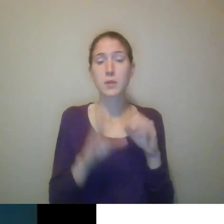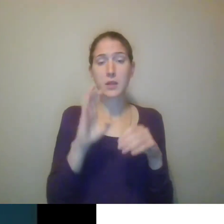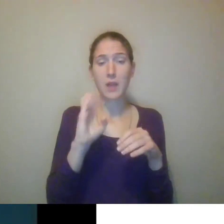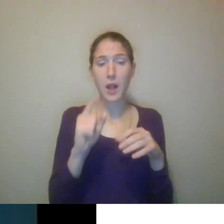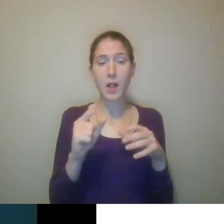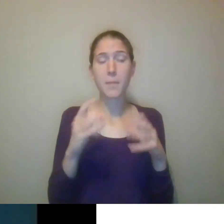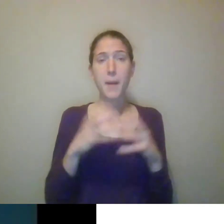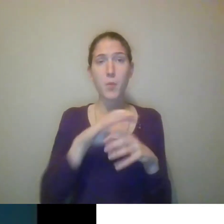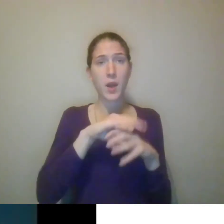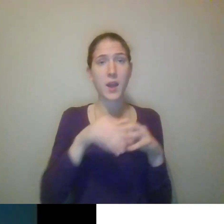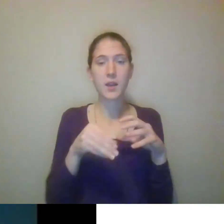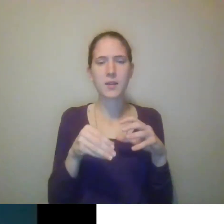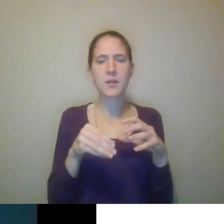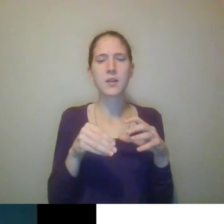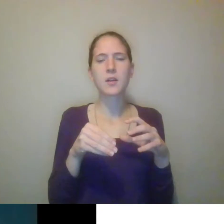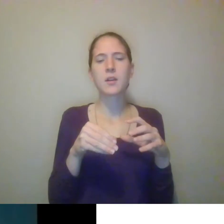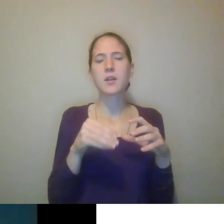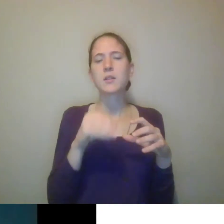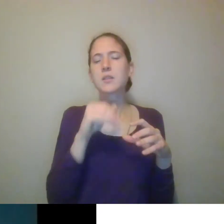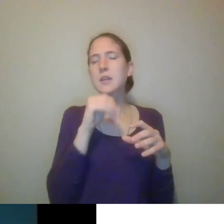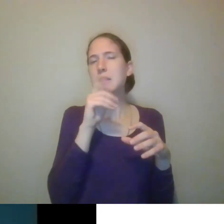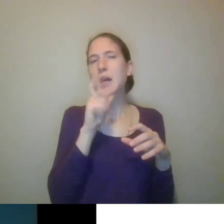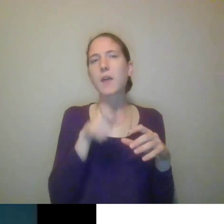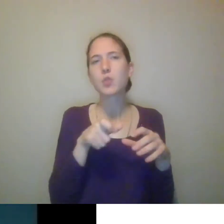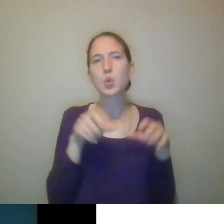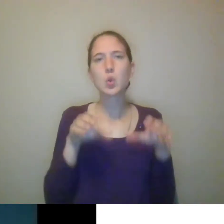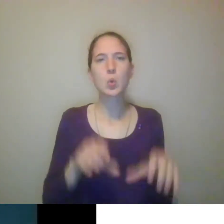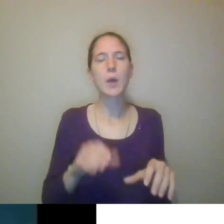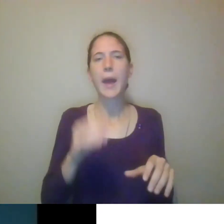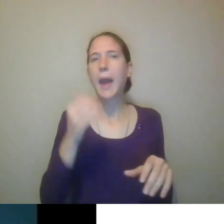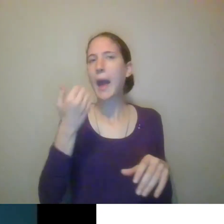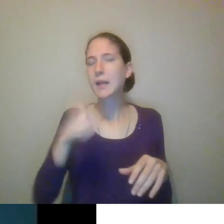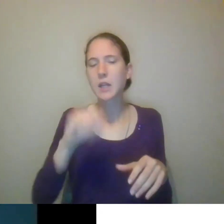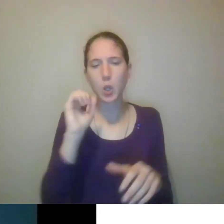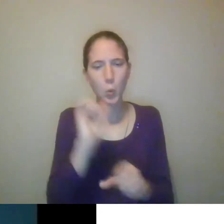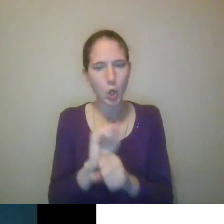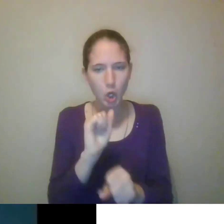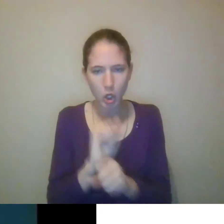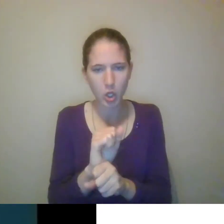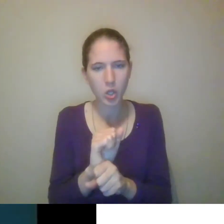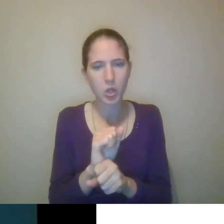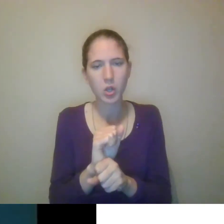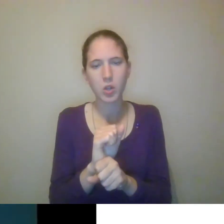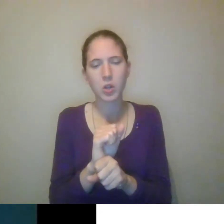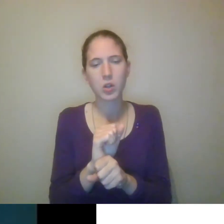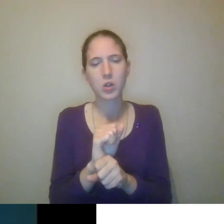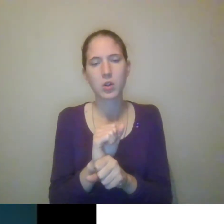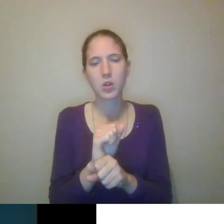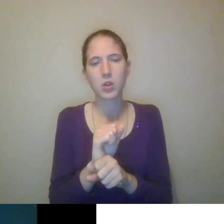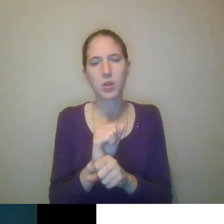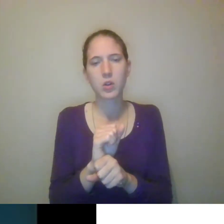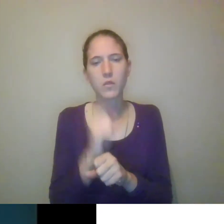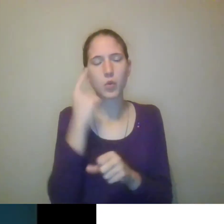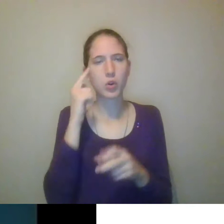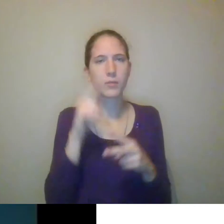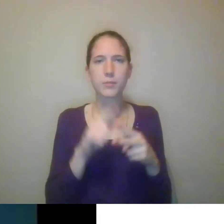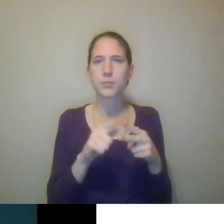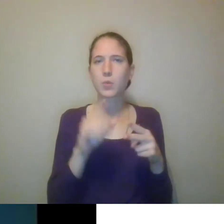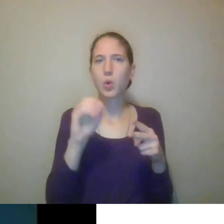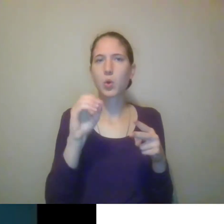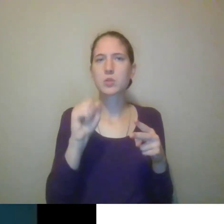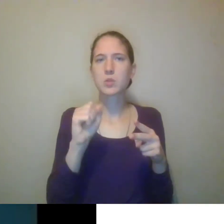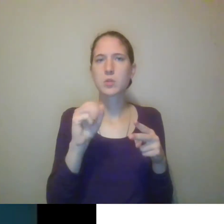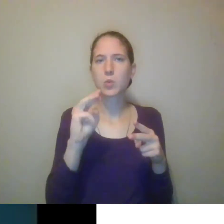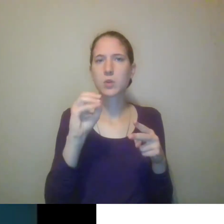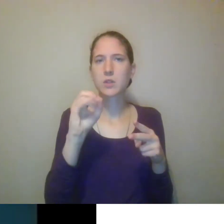The cell membrane does not have to do any work when it's using osmosis and diffusion. It doesn't have to